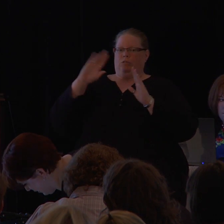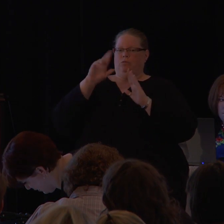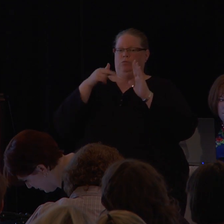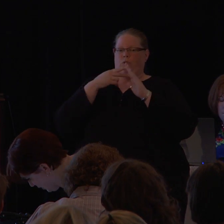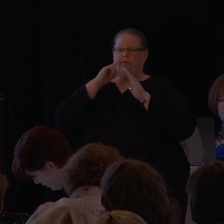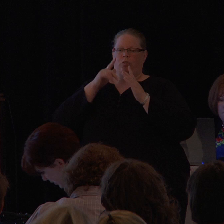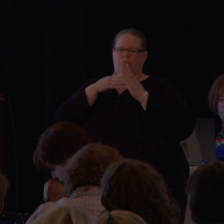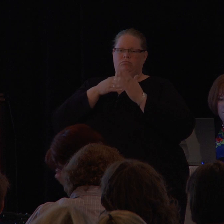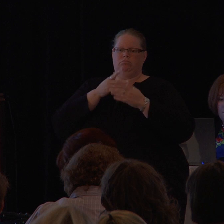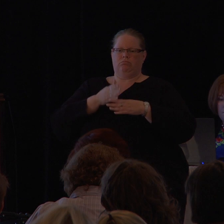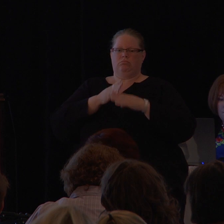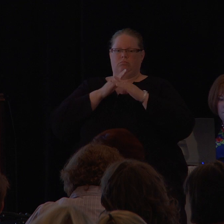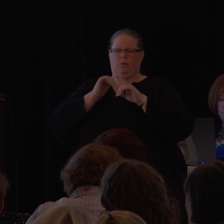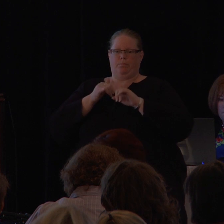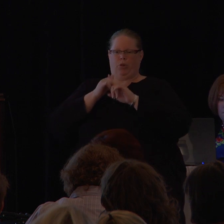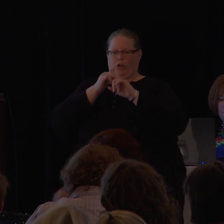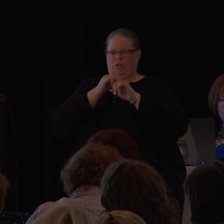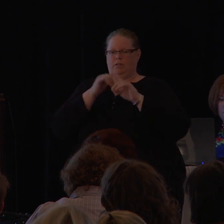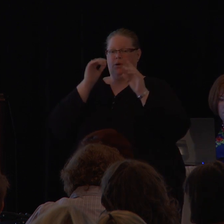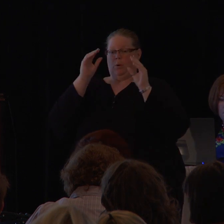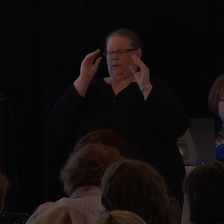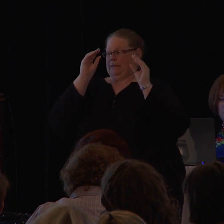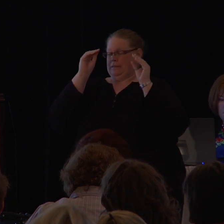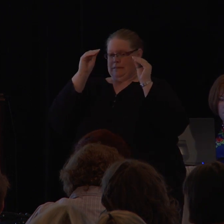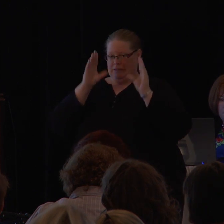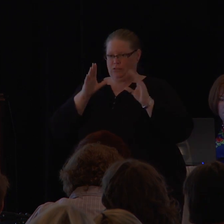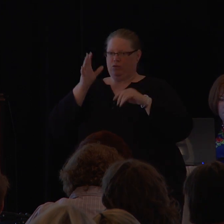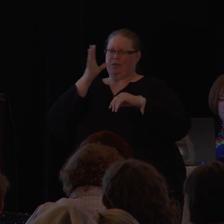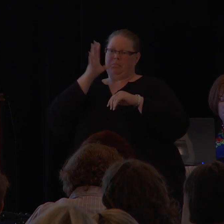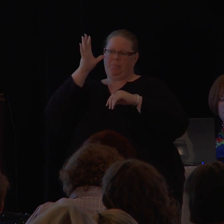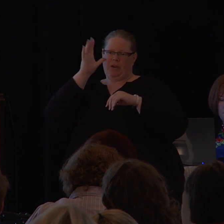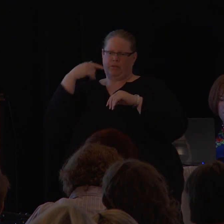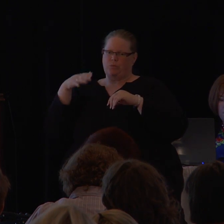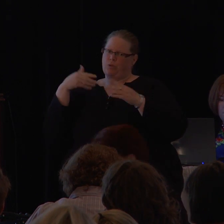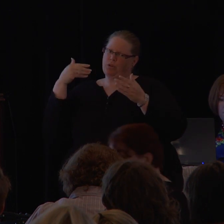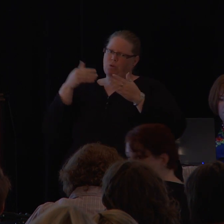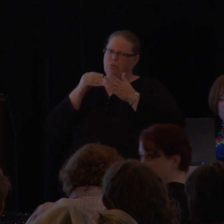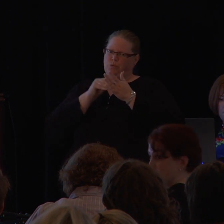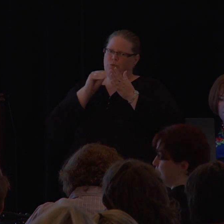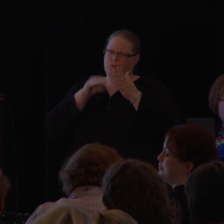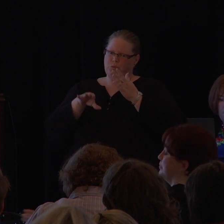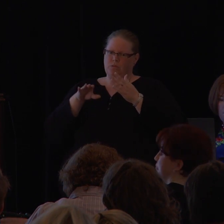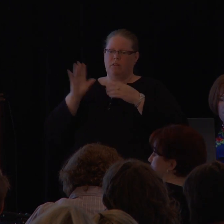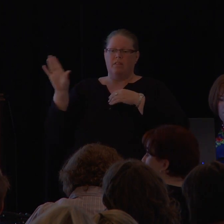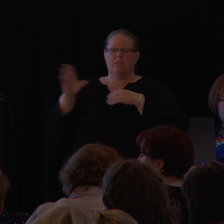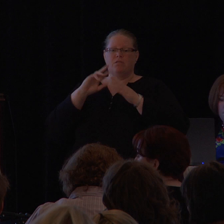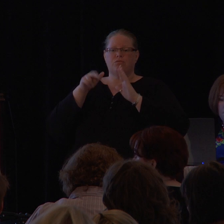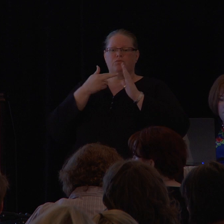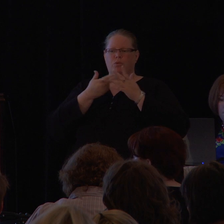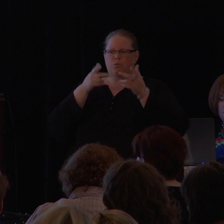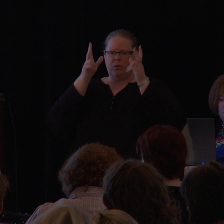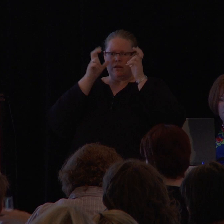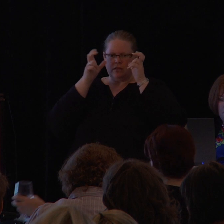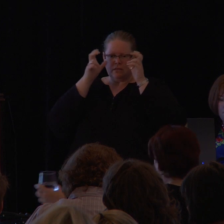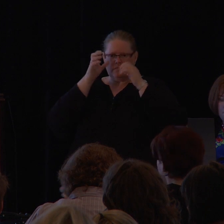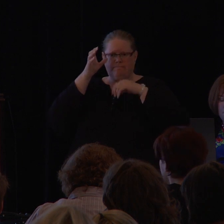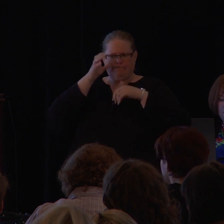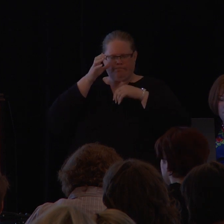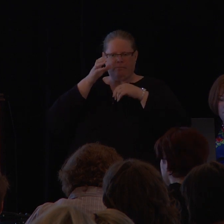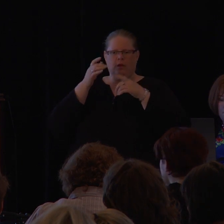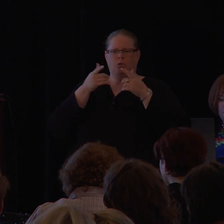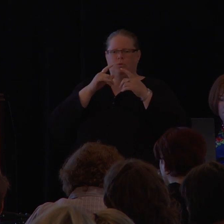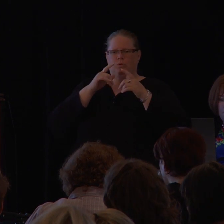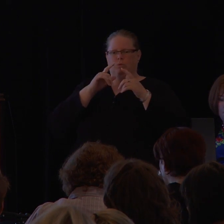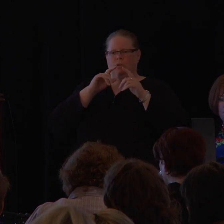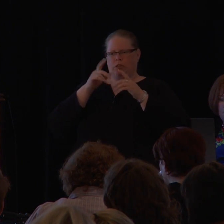to parents, probably the major players in many ways, role models, supportive listeners, being proactive, the duty to report, as I